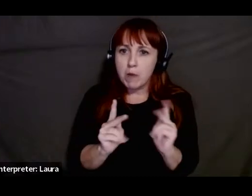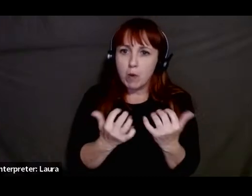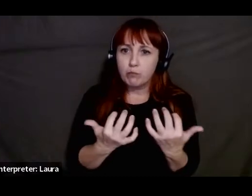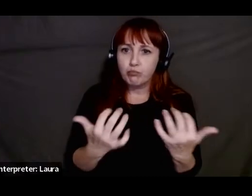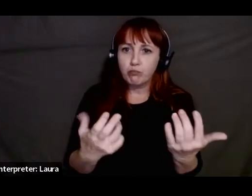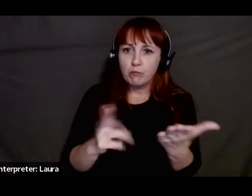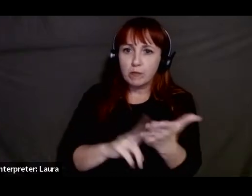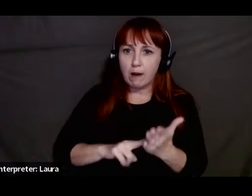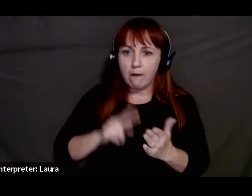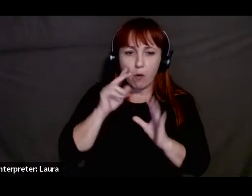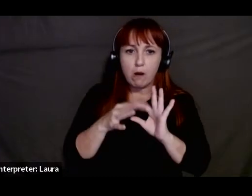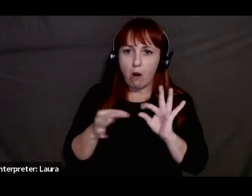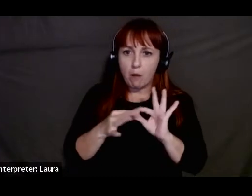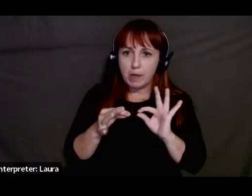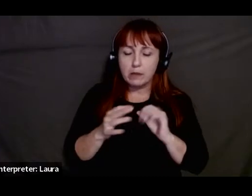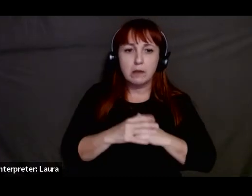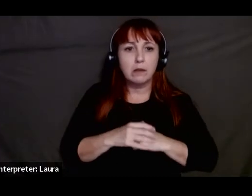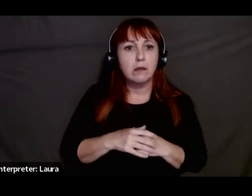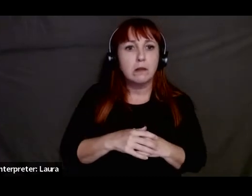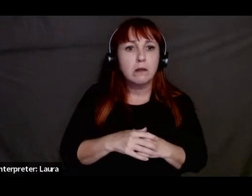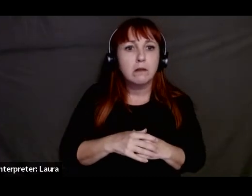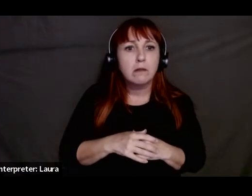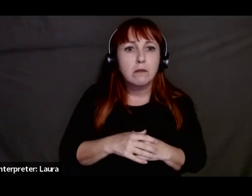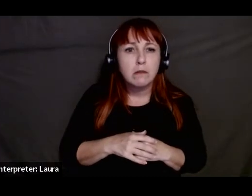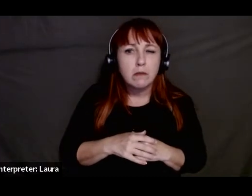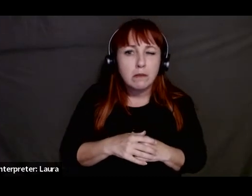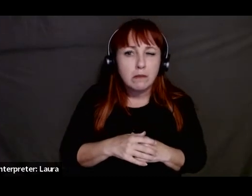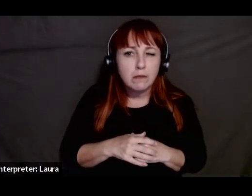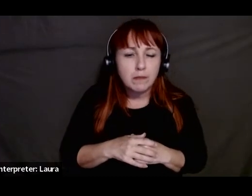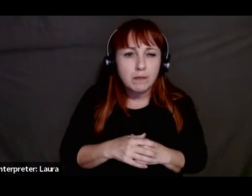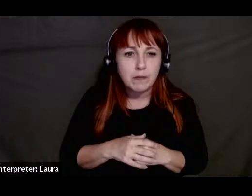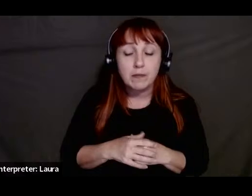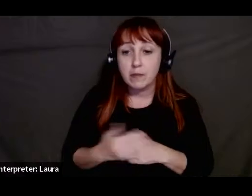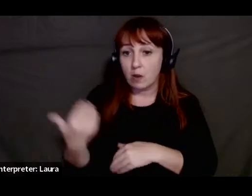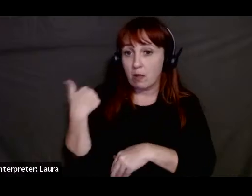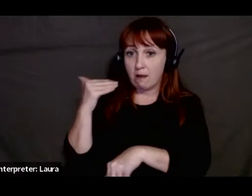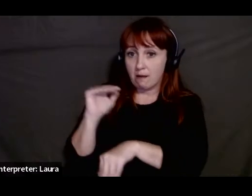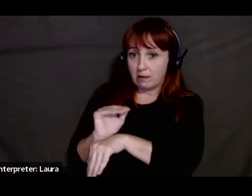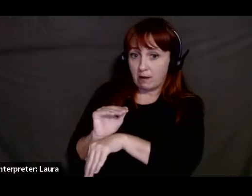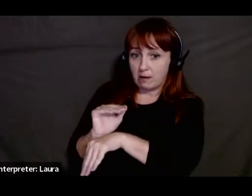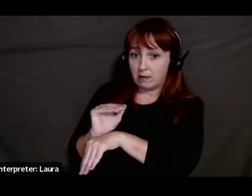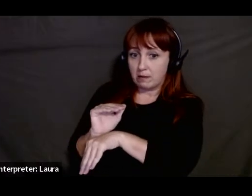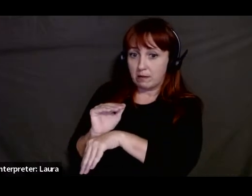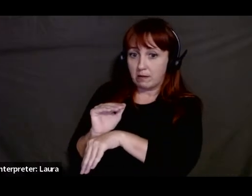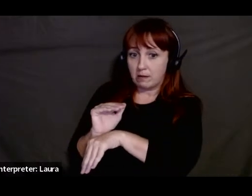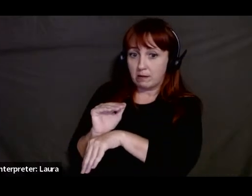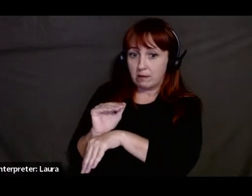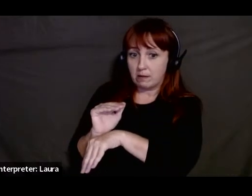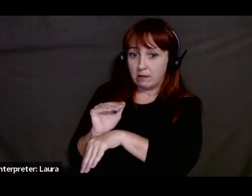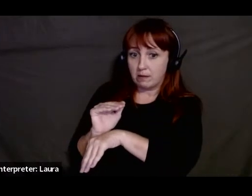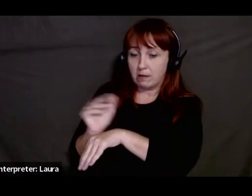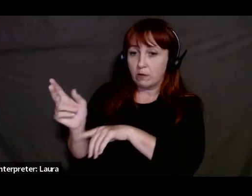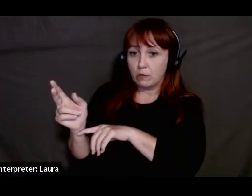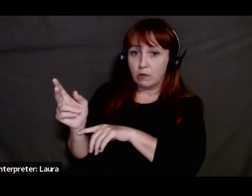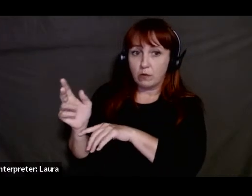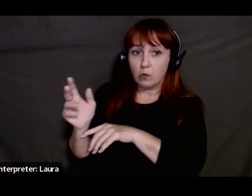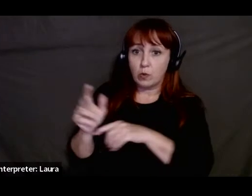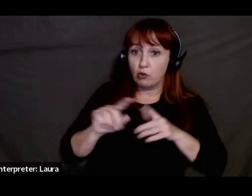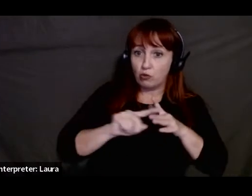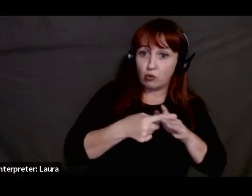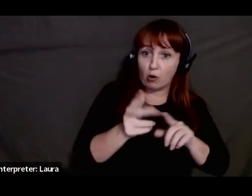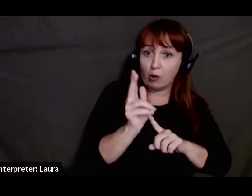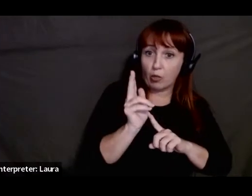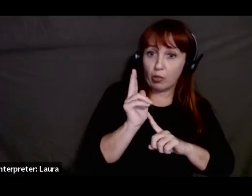up to comment, so we're going to do what we did last night, which is we're going to start with